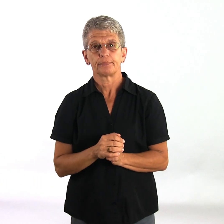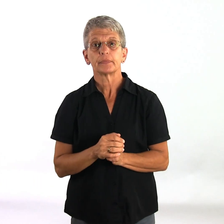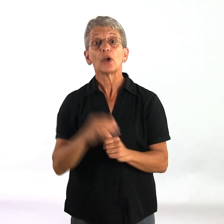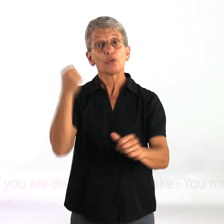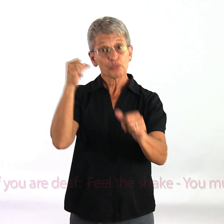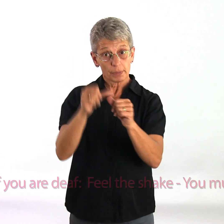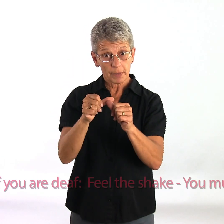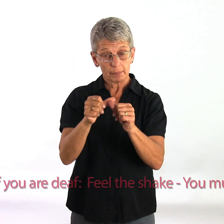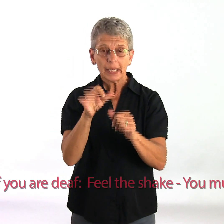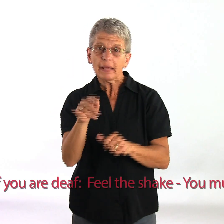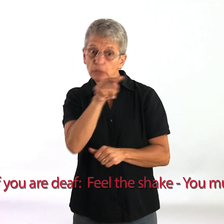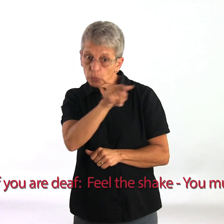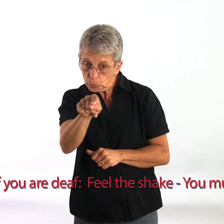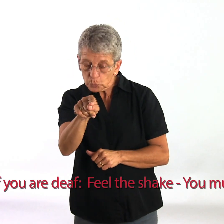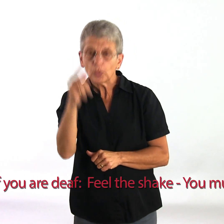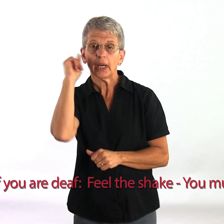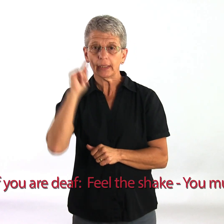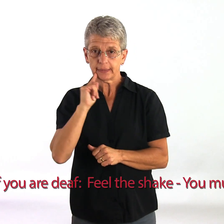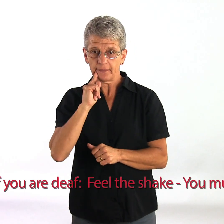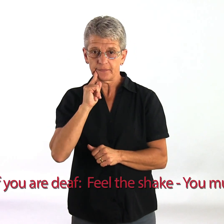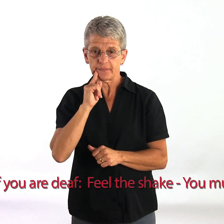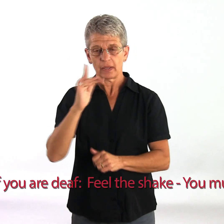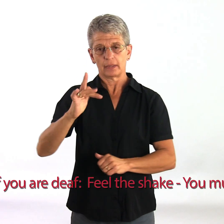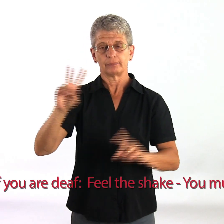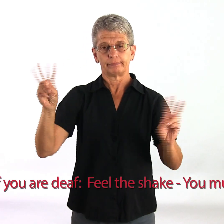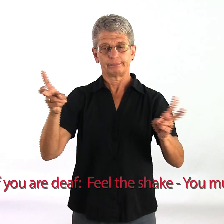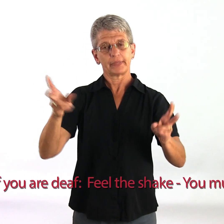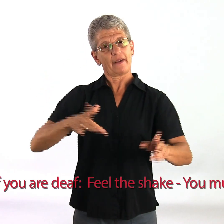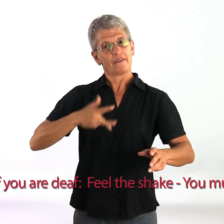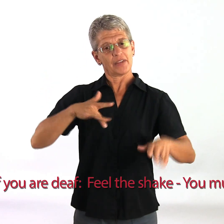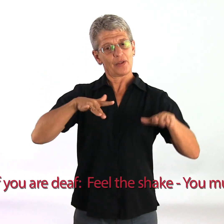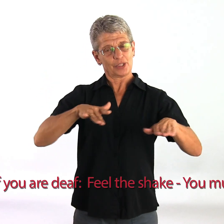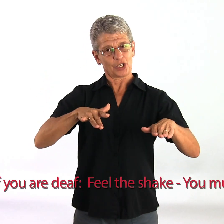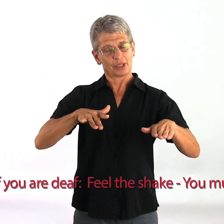Remember, if you are deaf, feel the shake. You must wake.